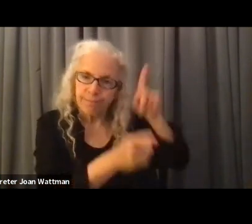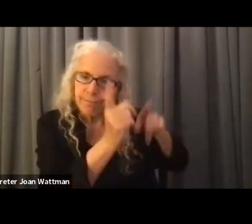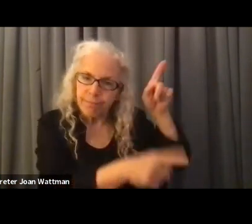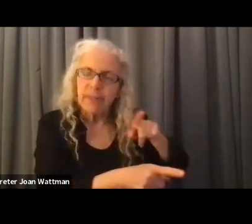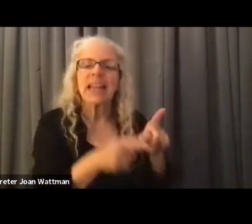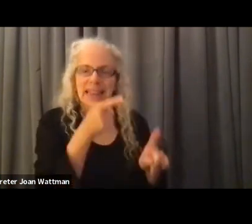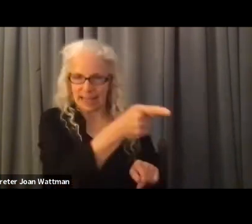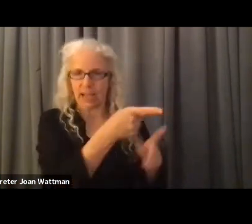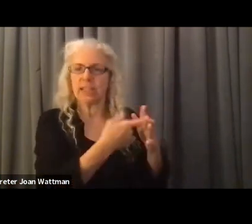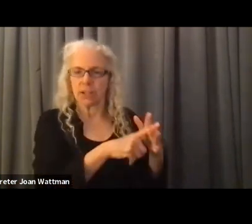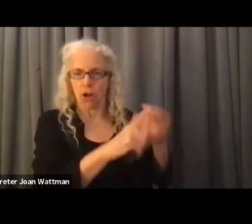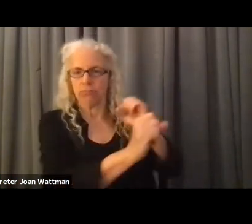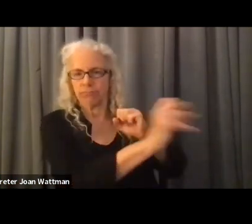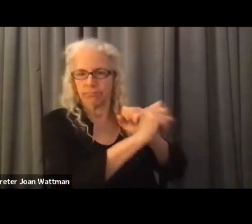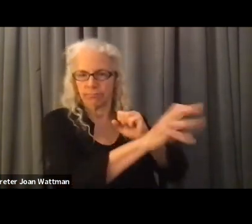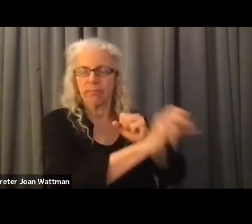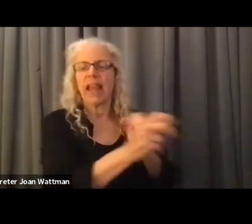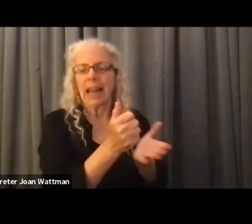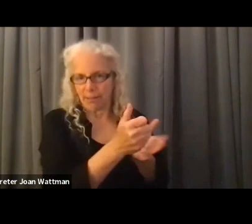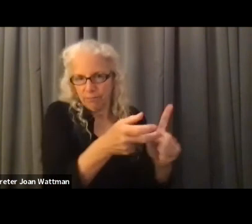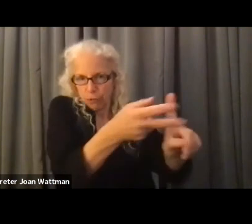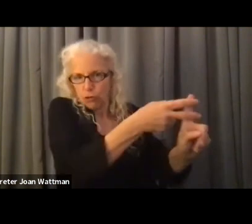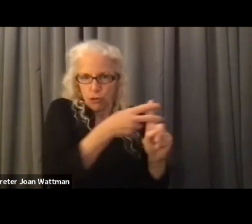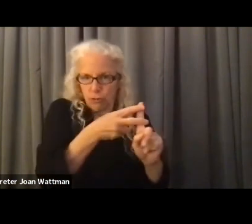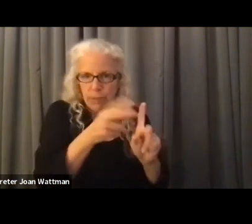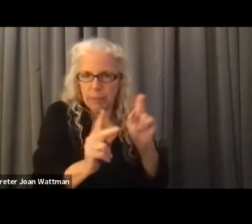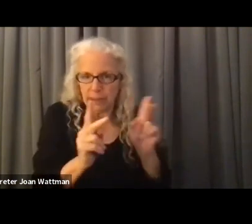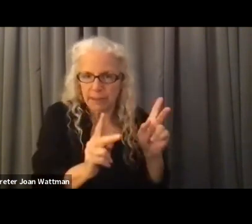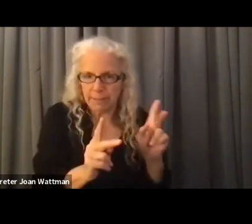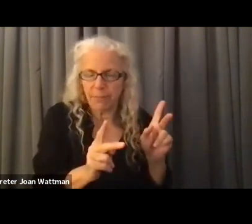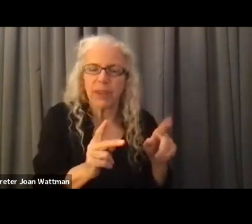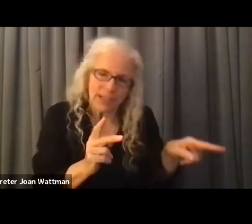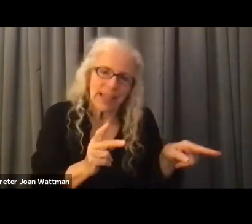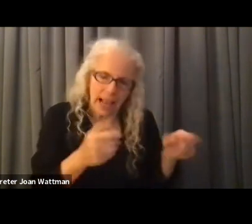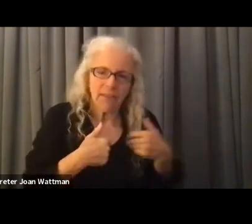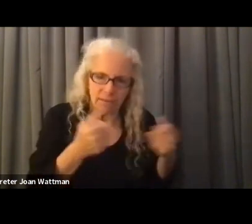help us recruit according to their many avenues.